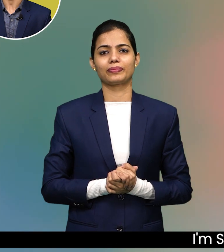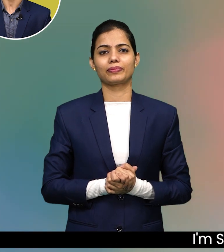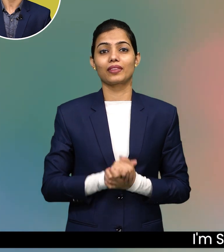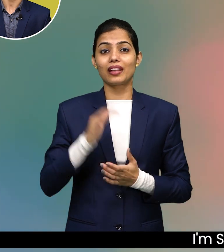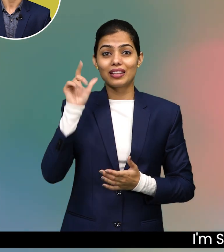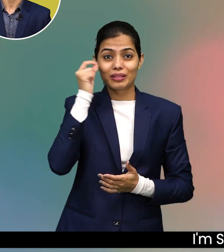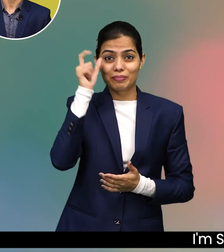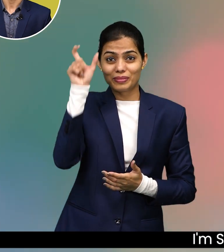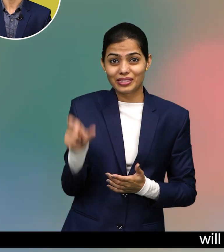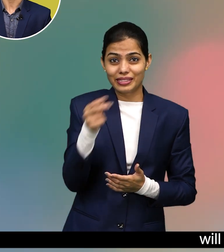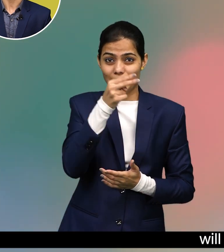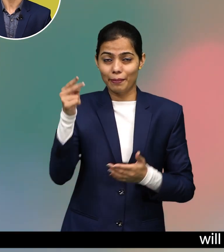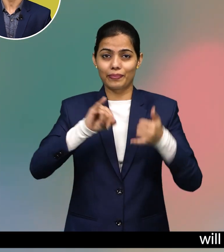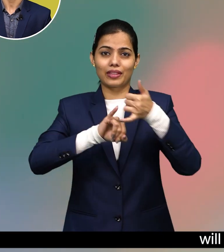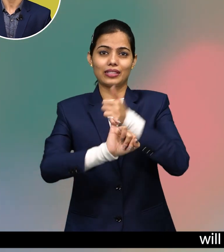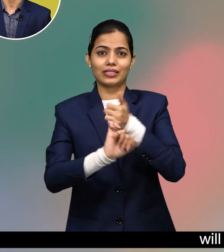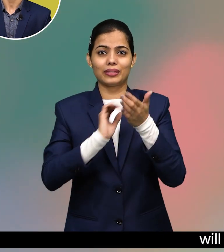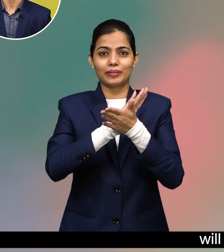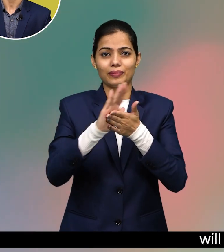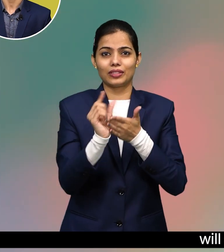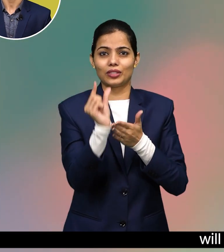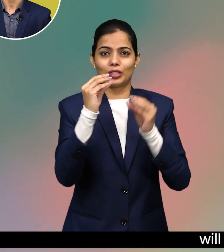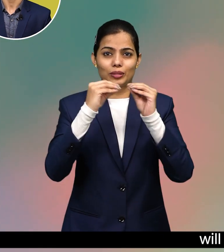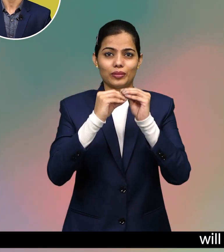I am Shubhajit, will explain